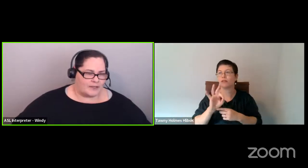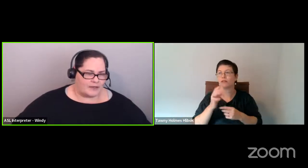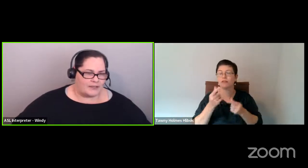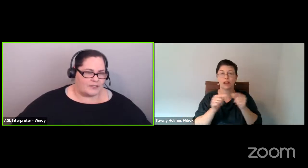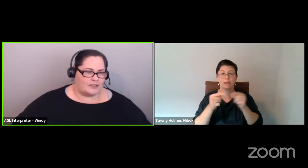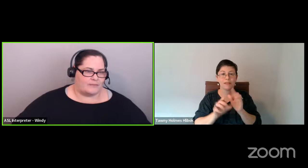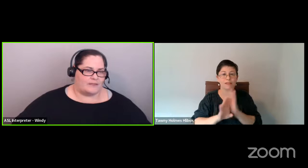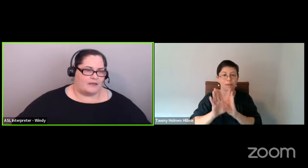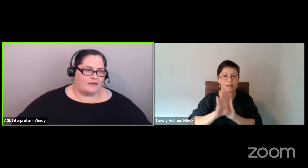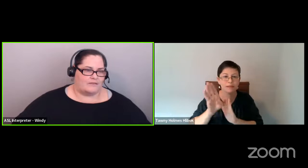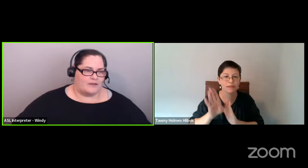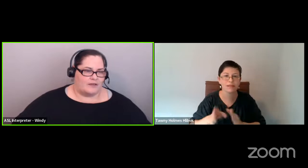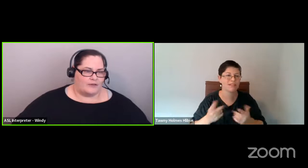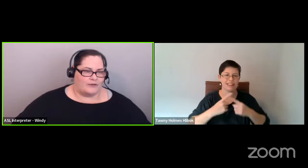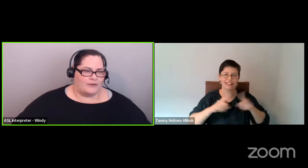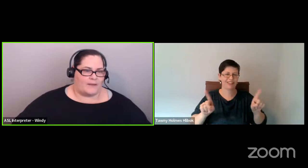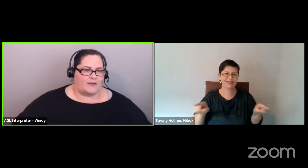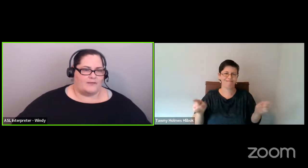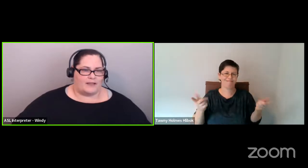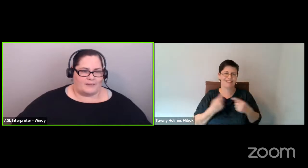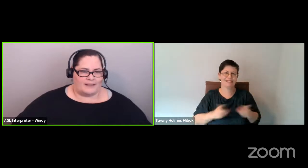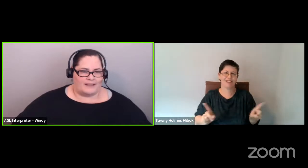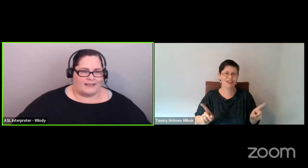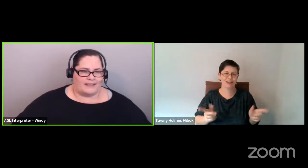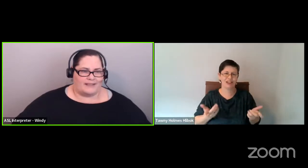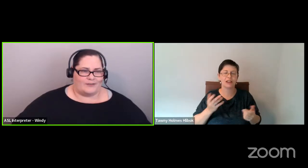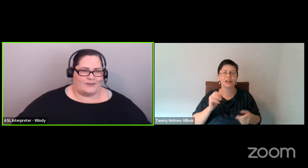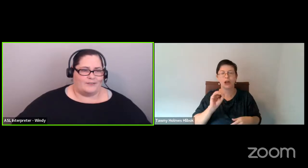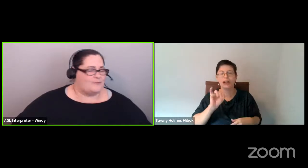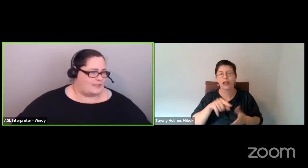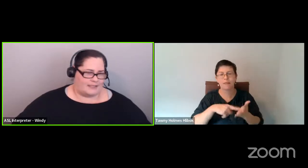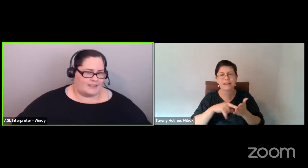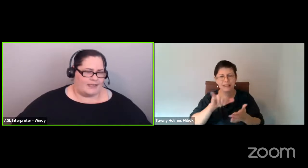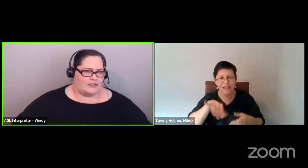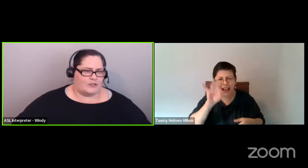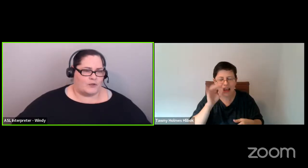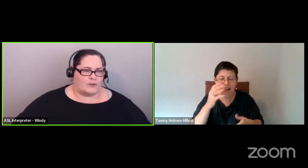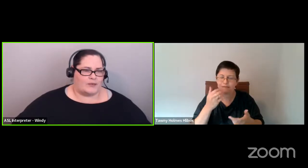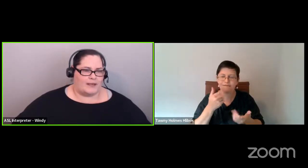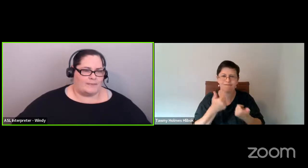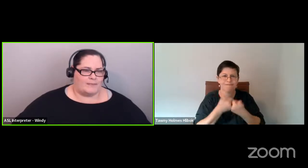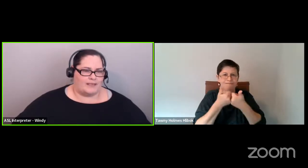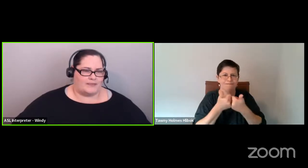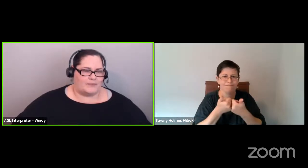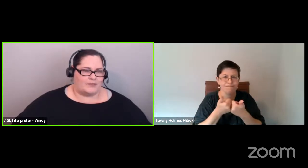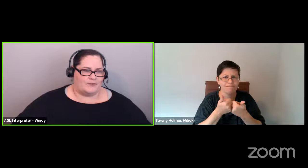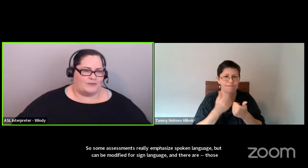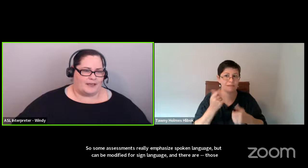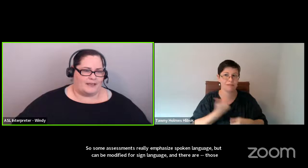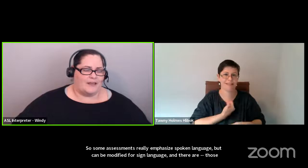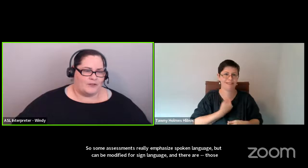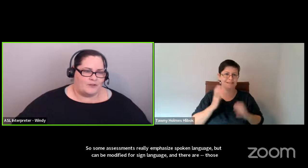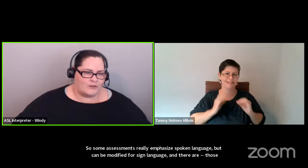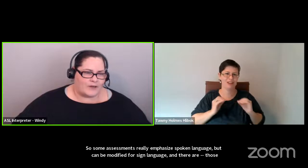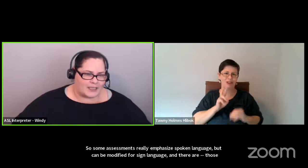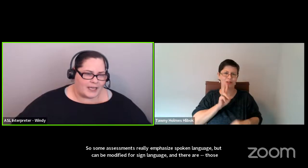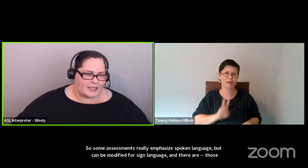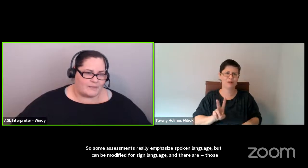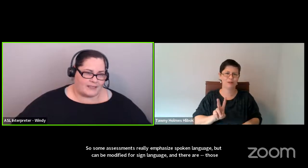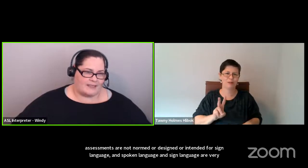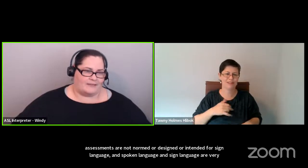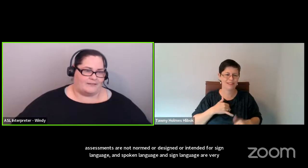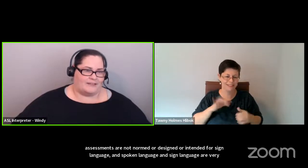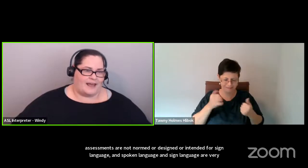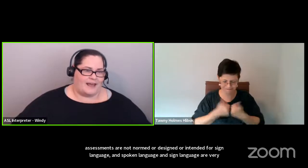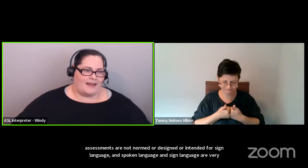of vocabulary, in terms of grammar development, they're different. And so that means we could you find